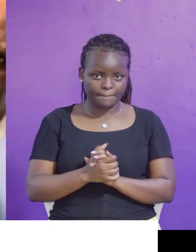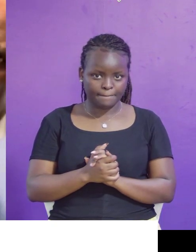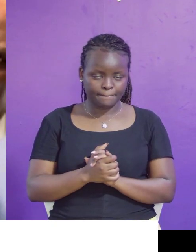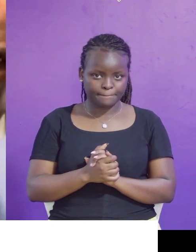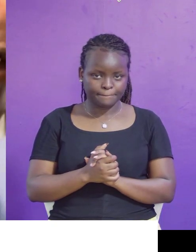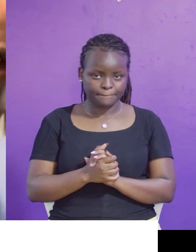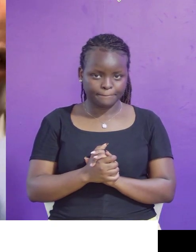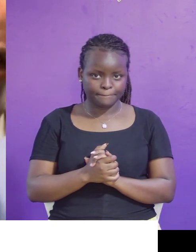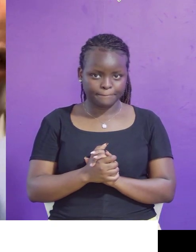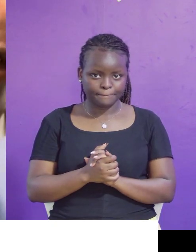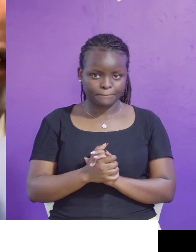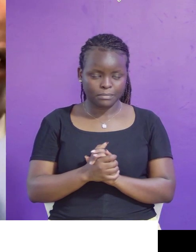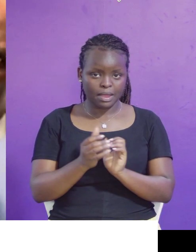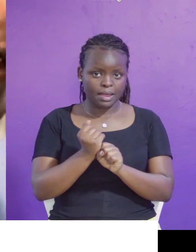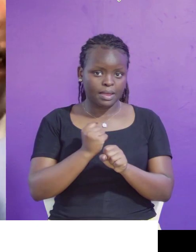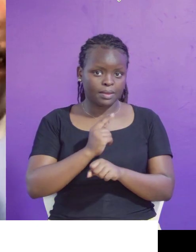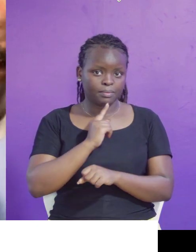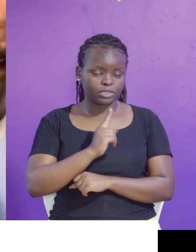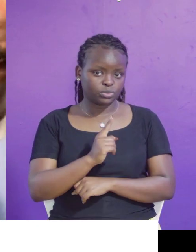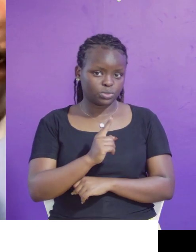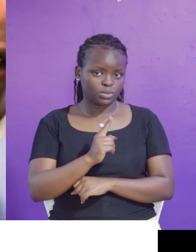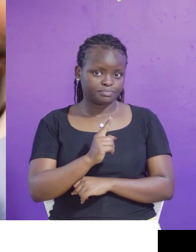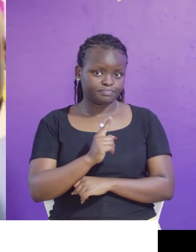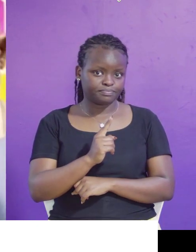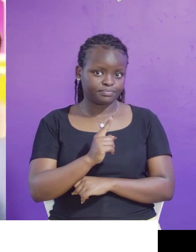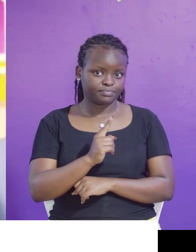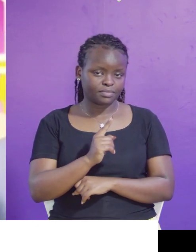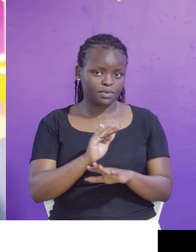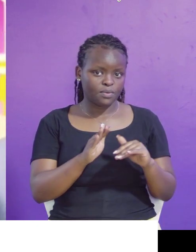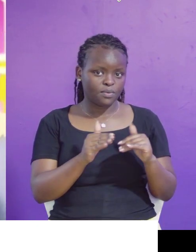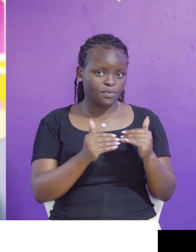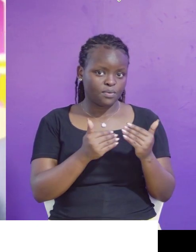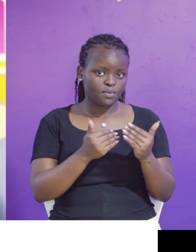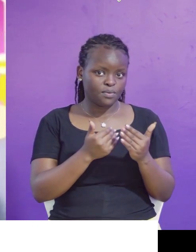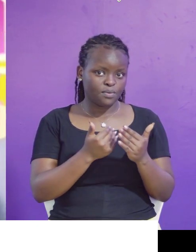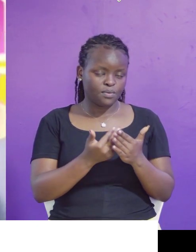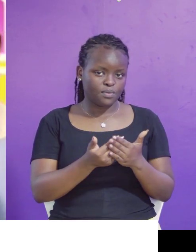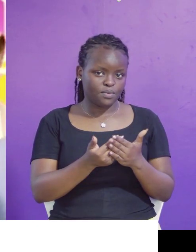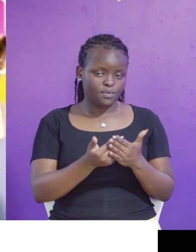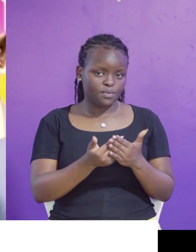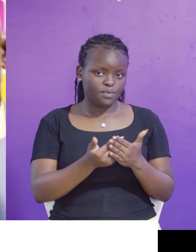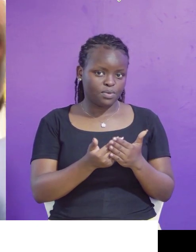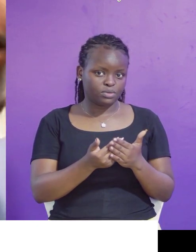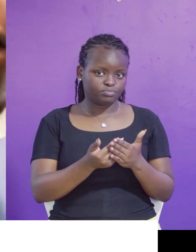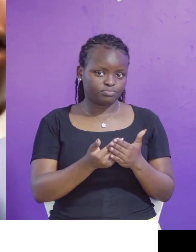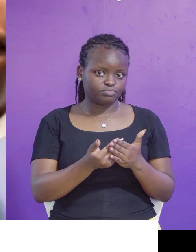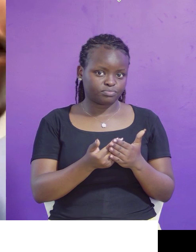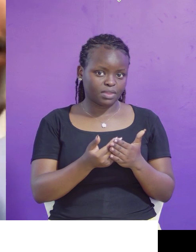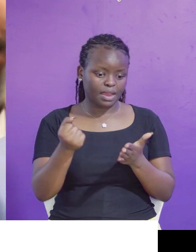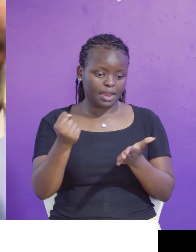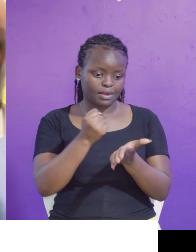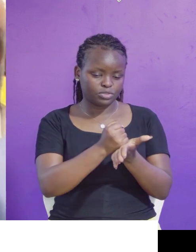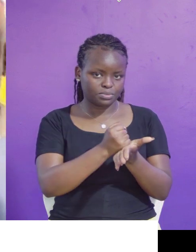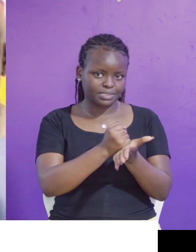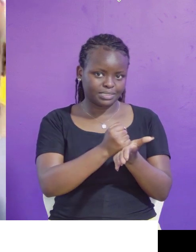institutions to ensure that the intake, the recruitment of the 10,000 officers is done in a